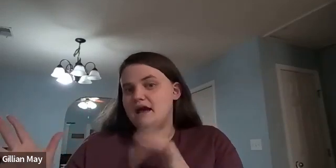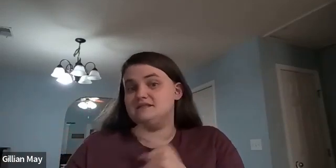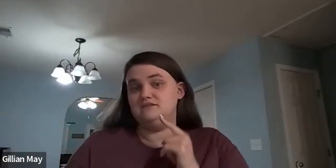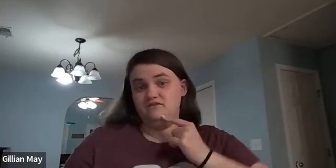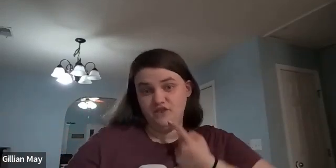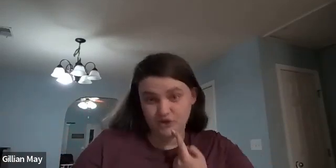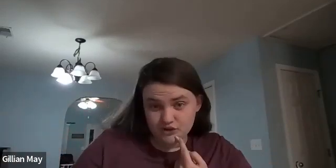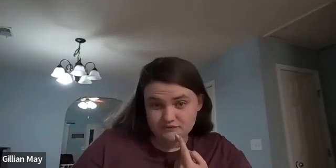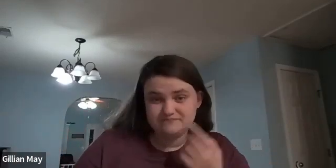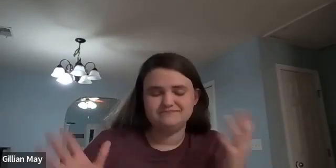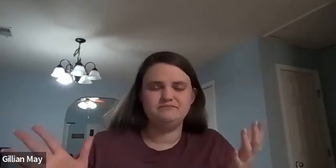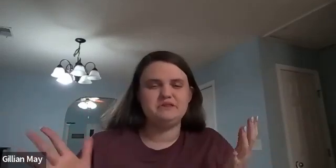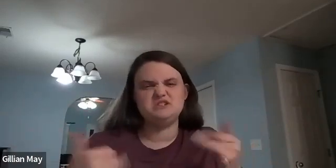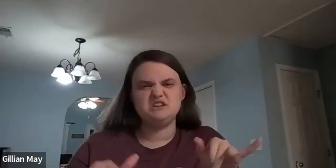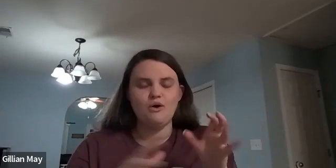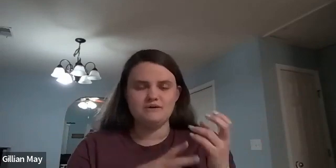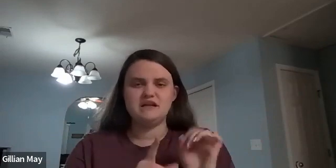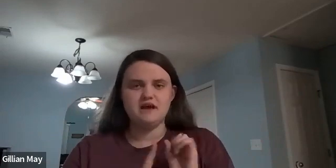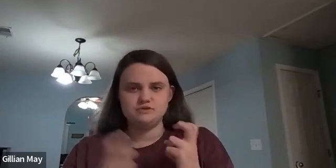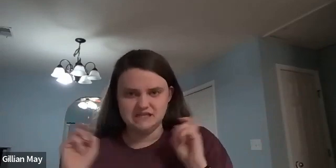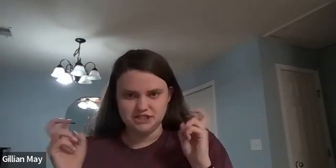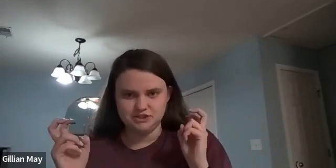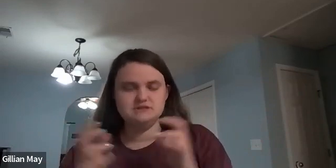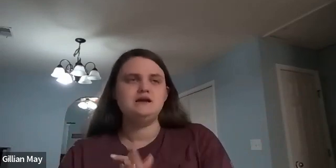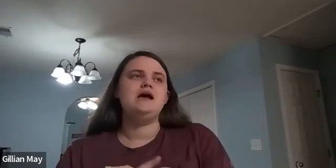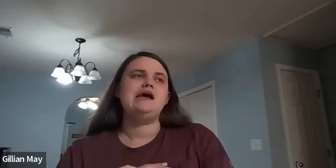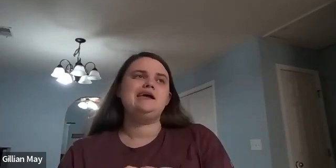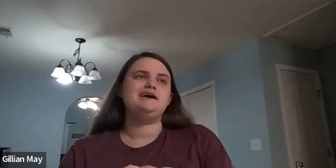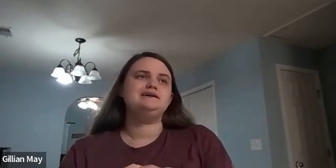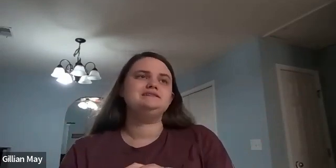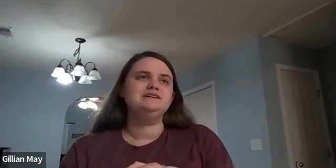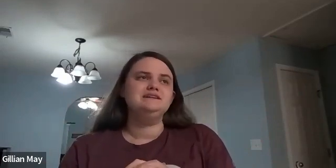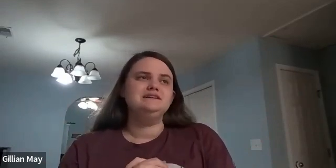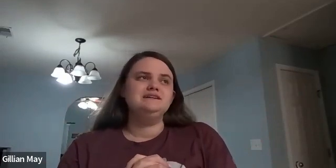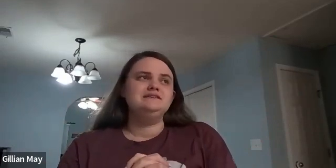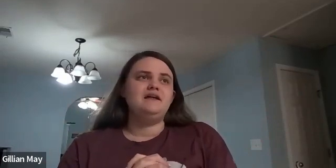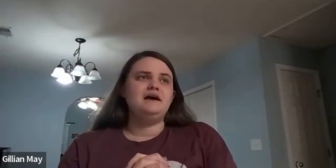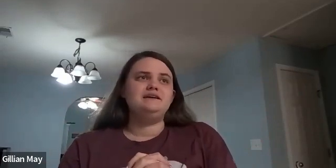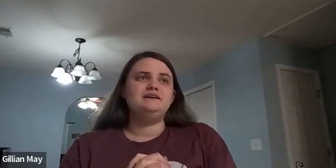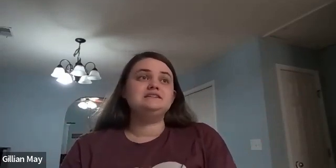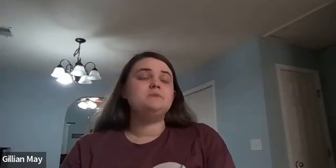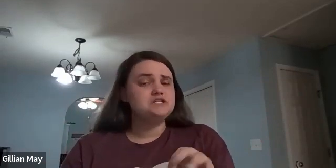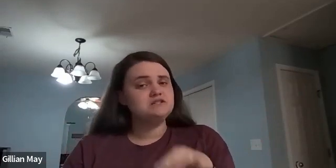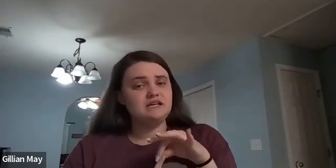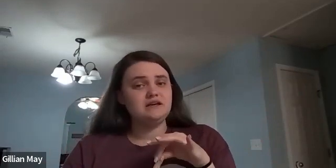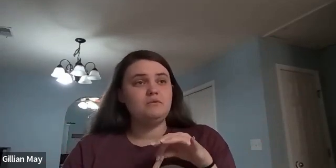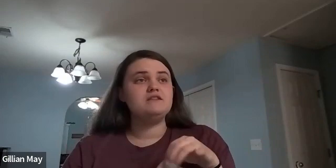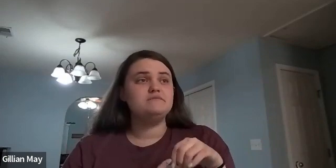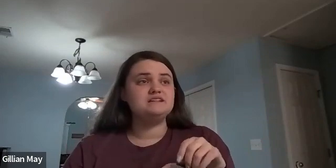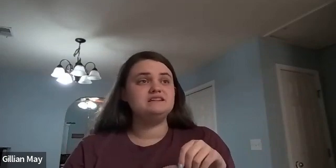as severe, but they're still always going to have those issues. And like, especially one of the biggest things